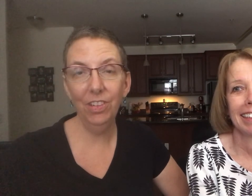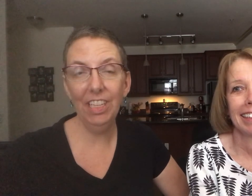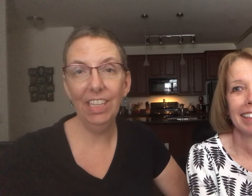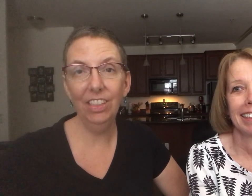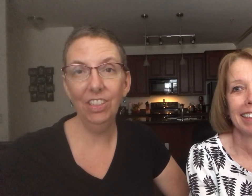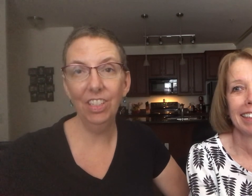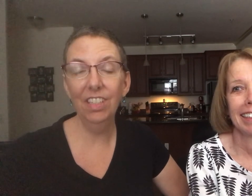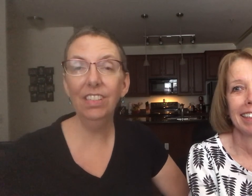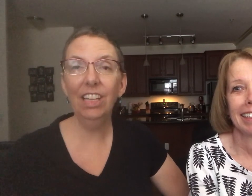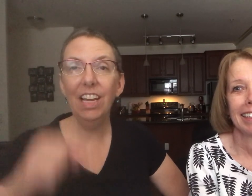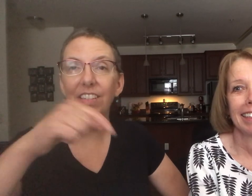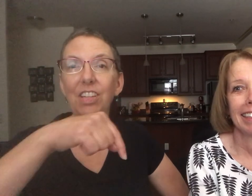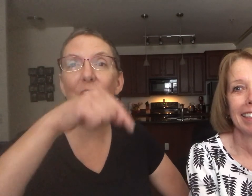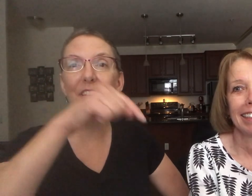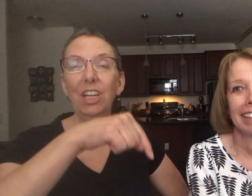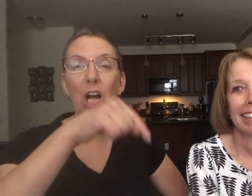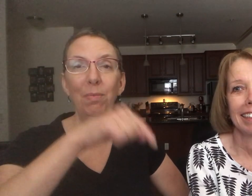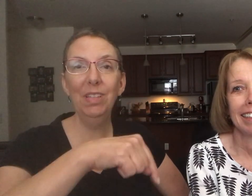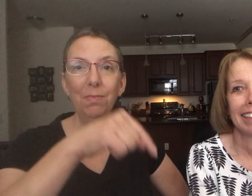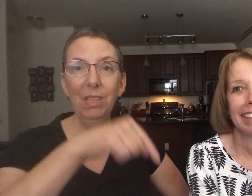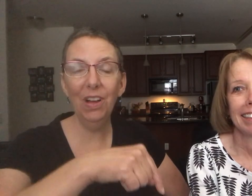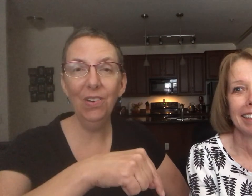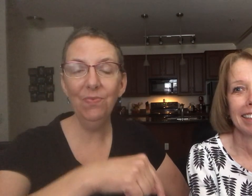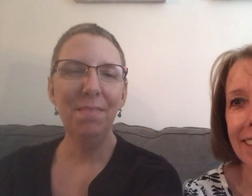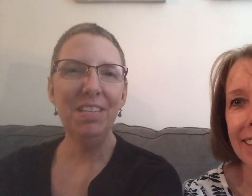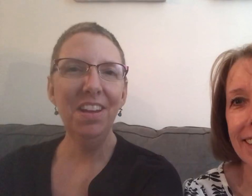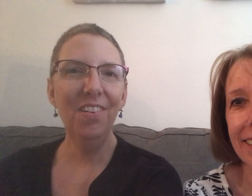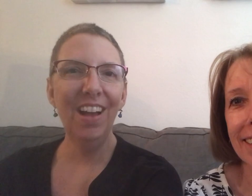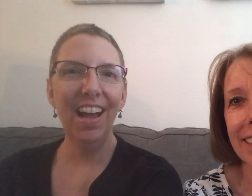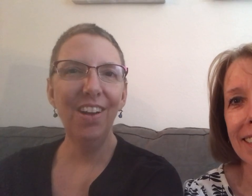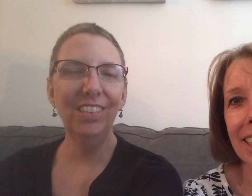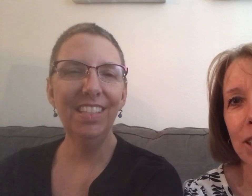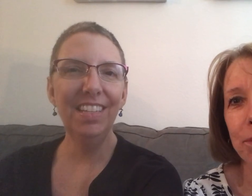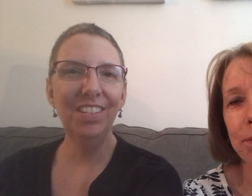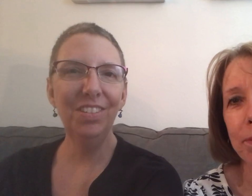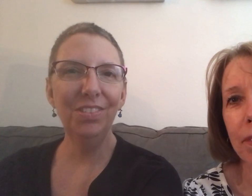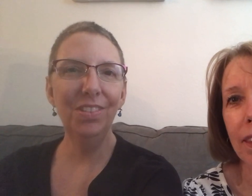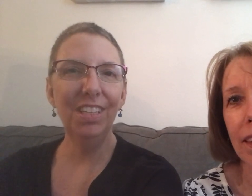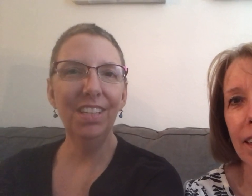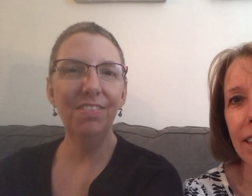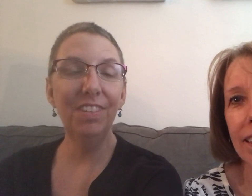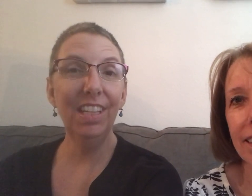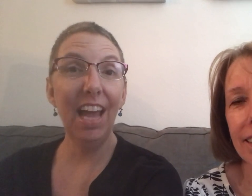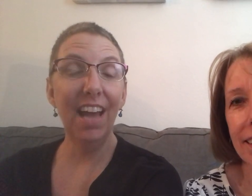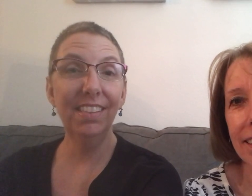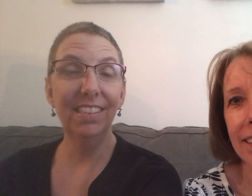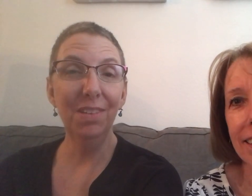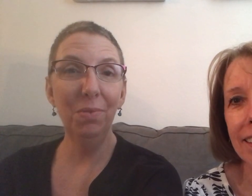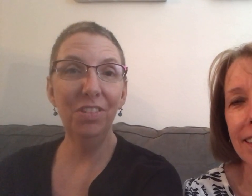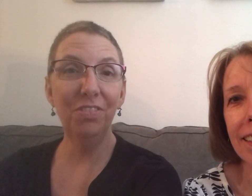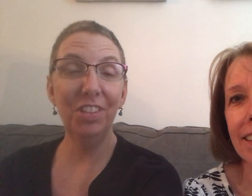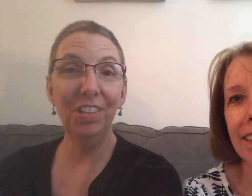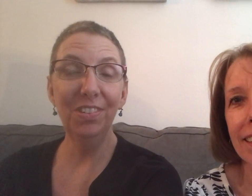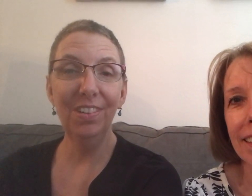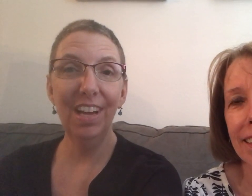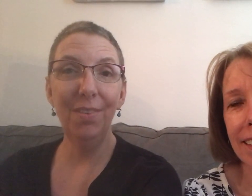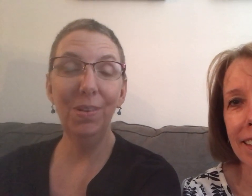learning English is. Let us know in the comments below. Let me know how listening to the Philly accent was for you. Was